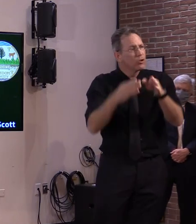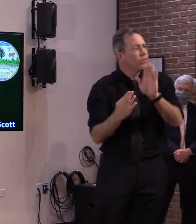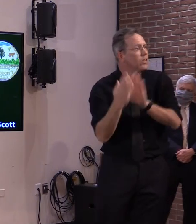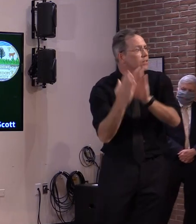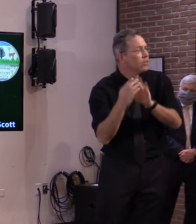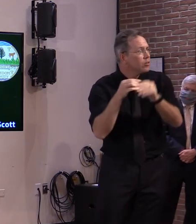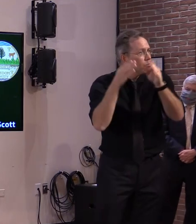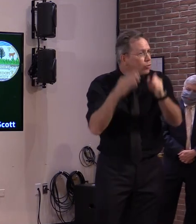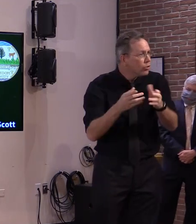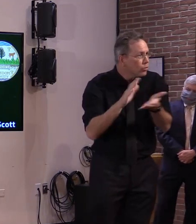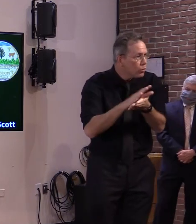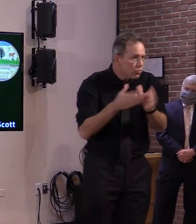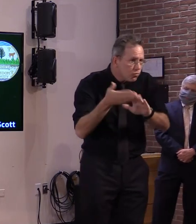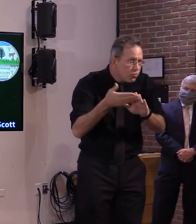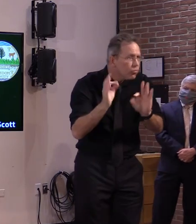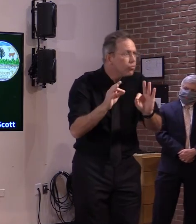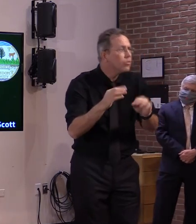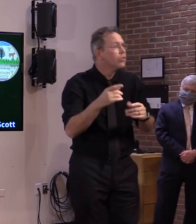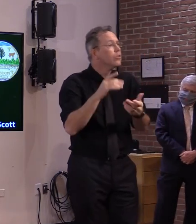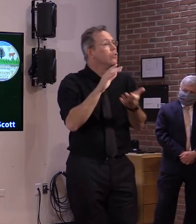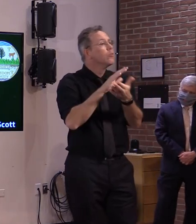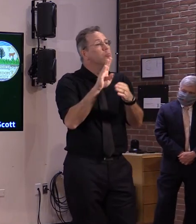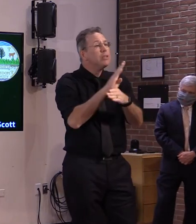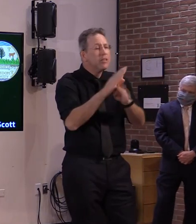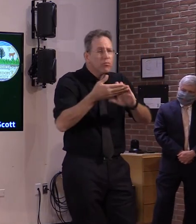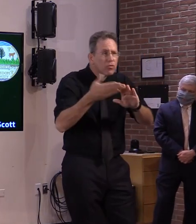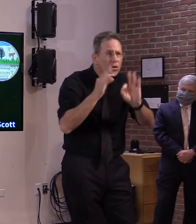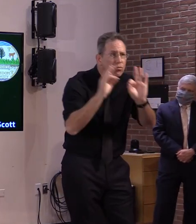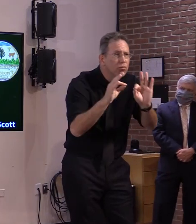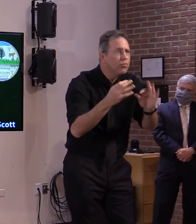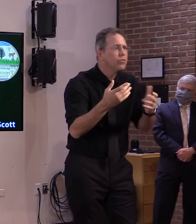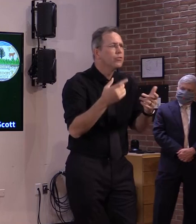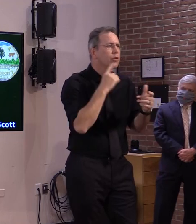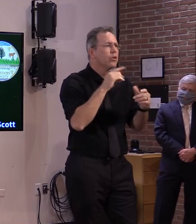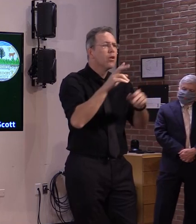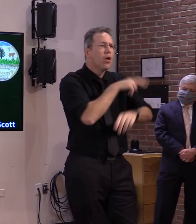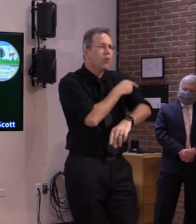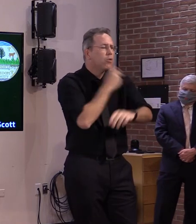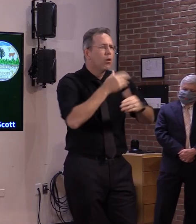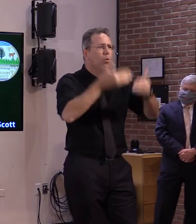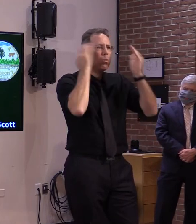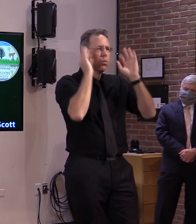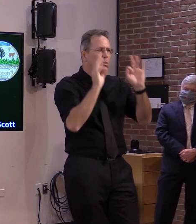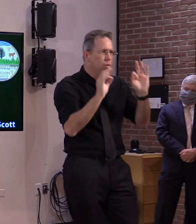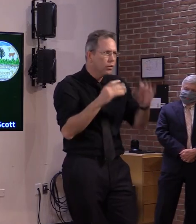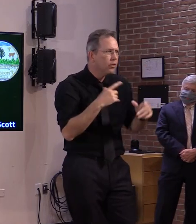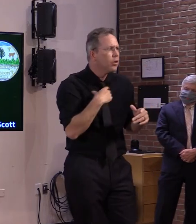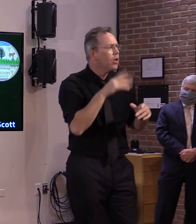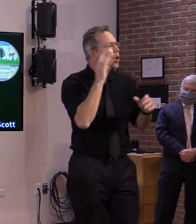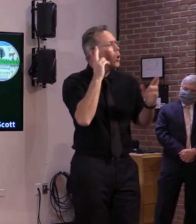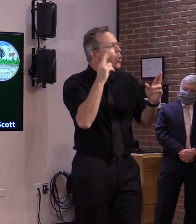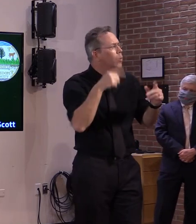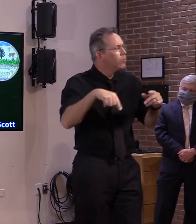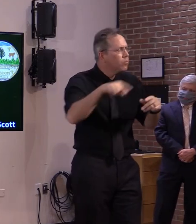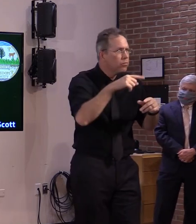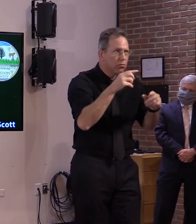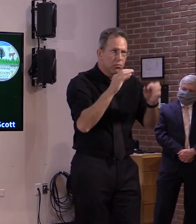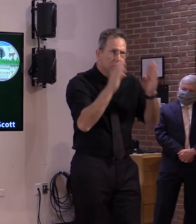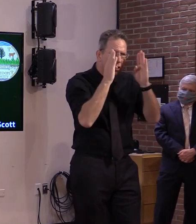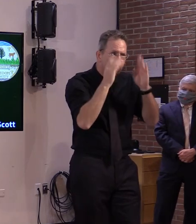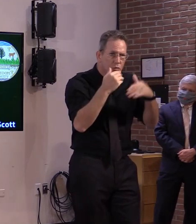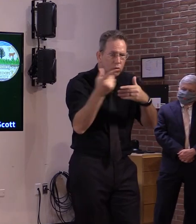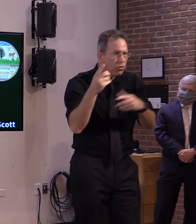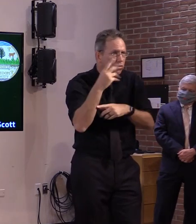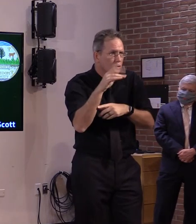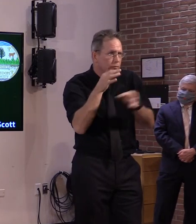Bell is going to remind us why that's so important, and I really hope every Vermonter takes notice, because we all have a role to play and a